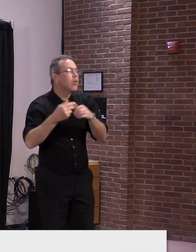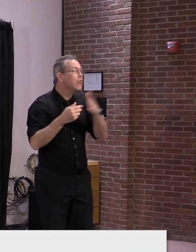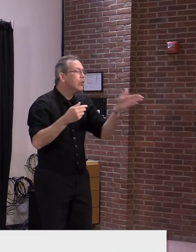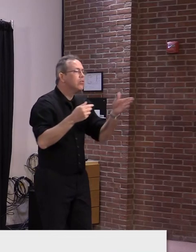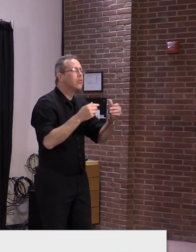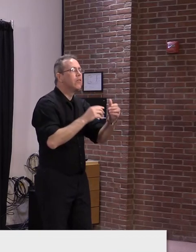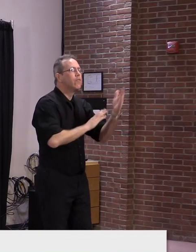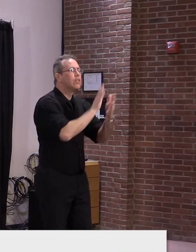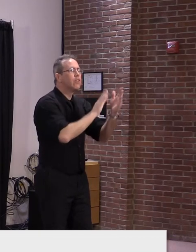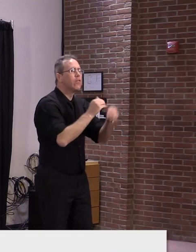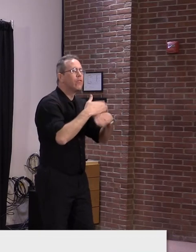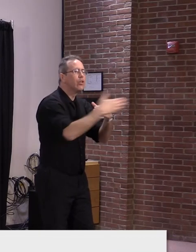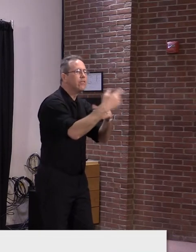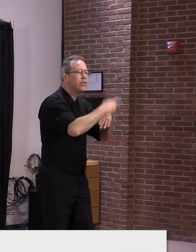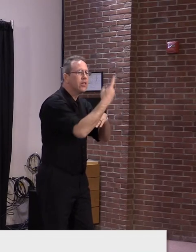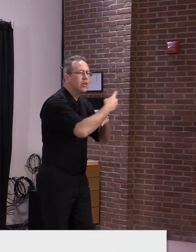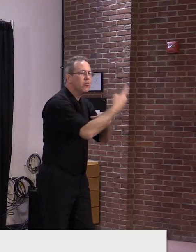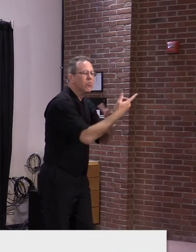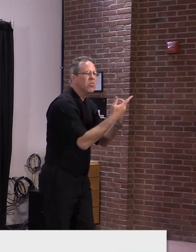Okay, great. Thank you very much.